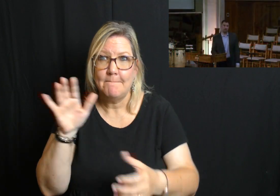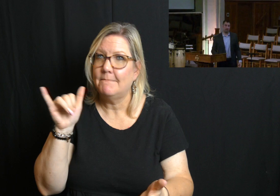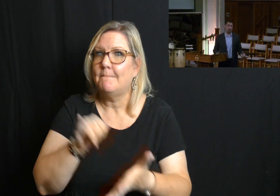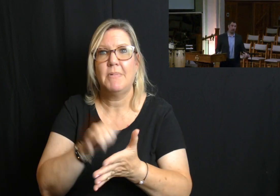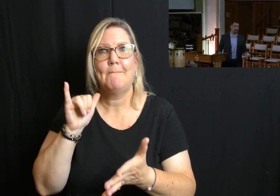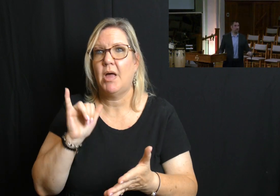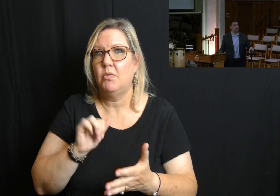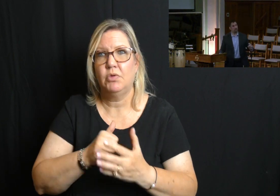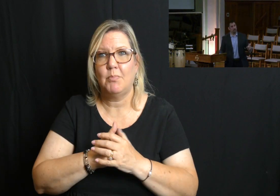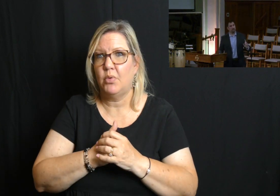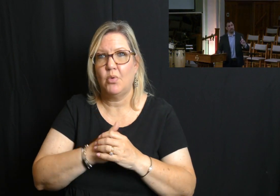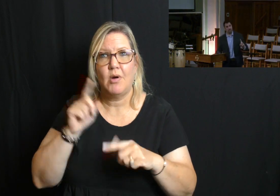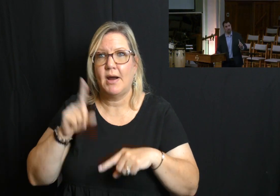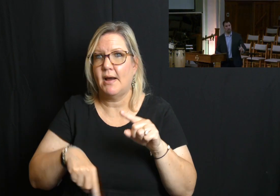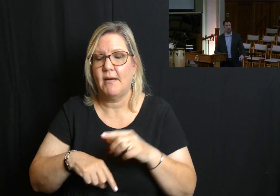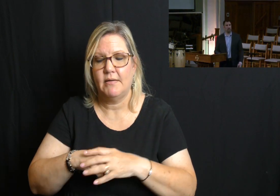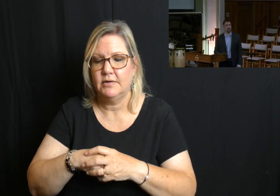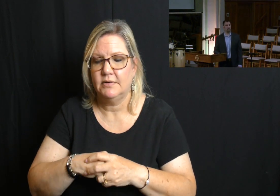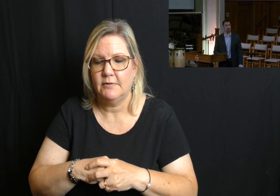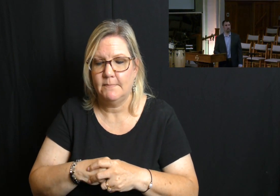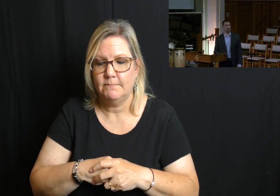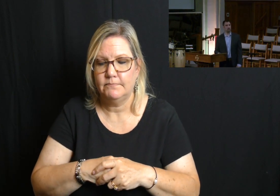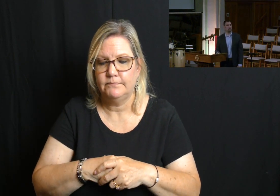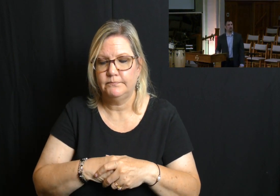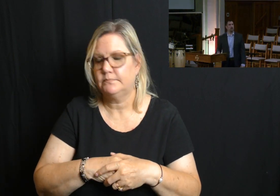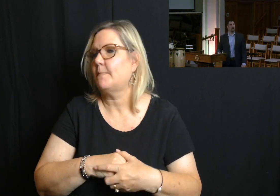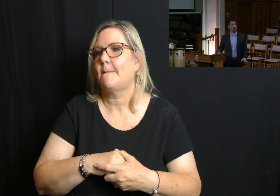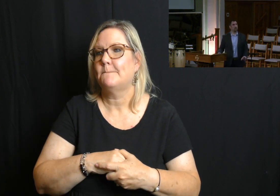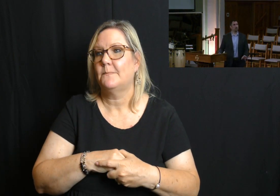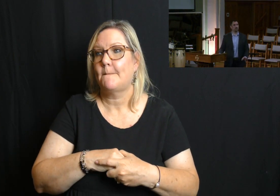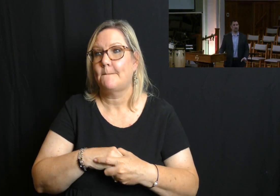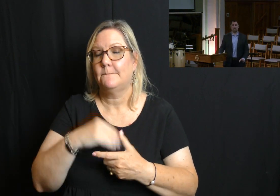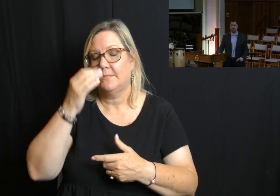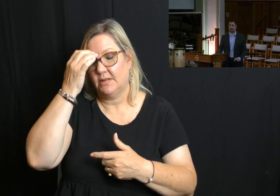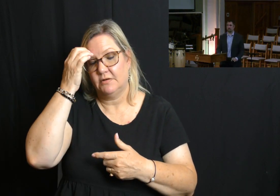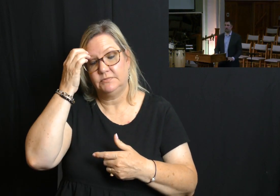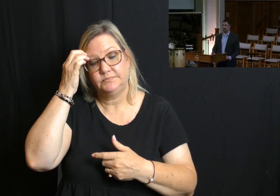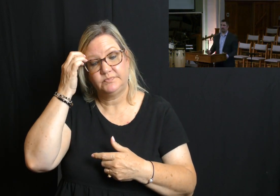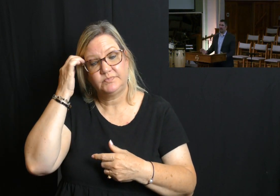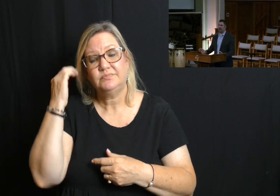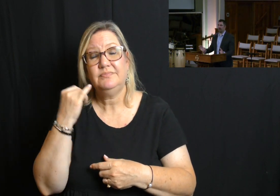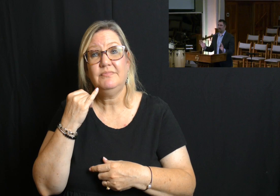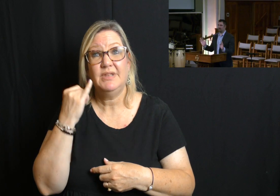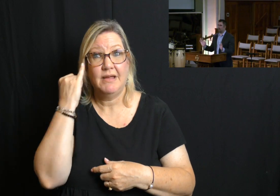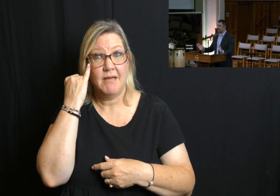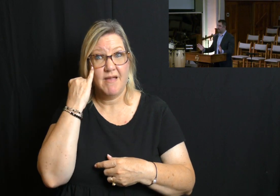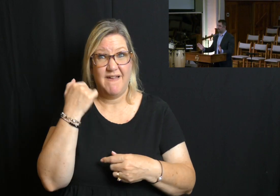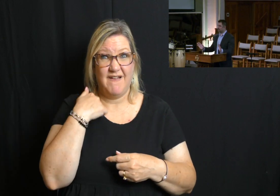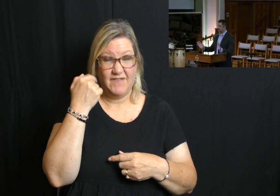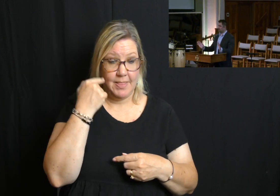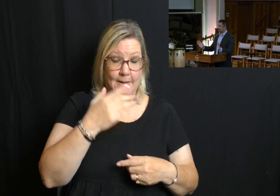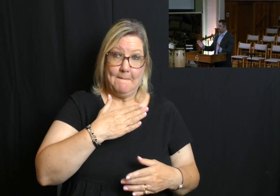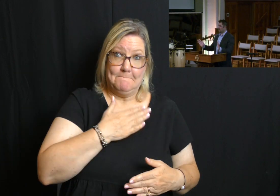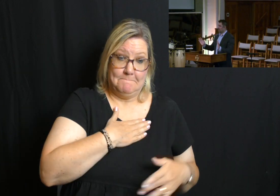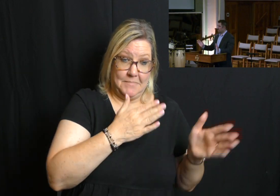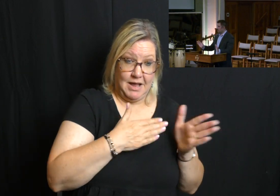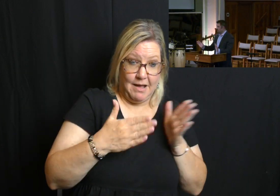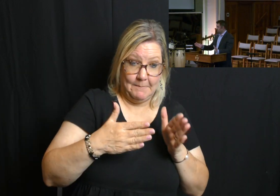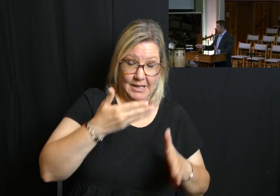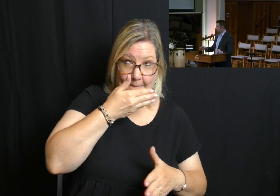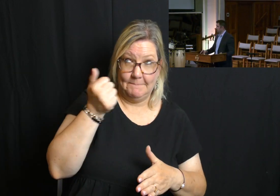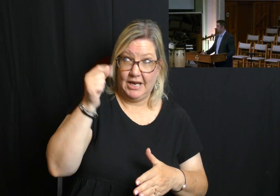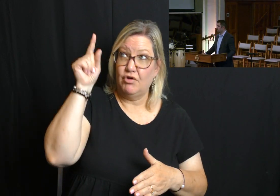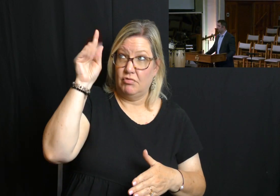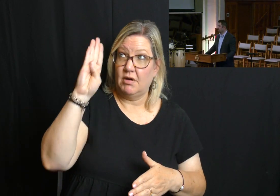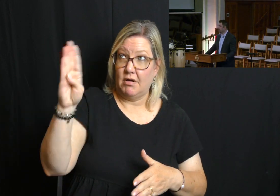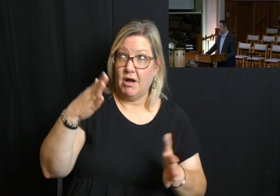I believe that my plans are better than His plans. And I hope you understand this. God has the best in mind for